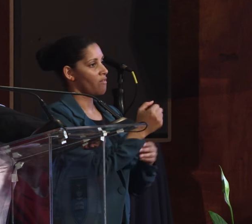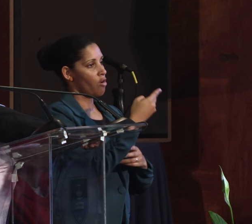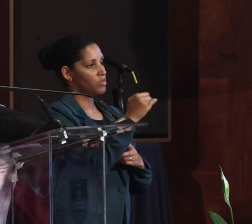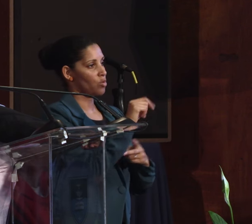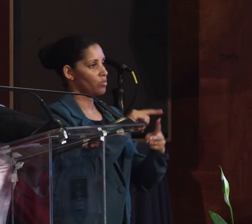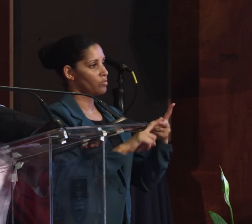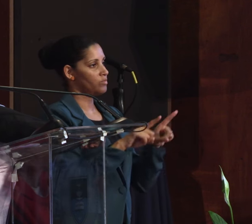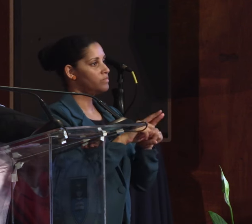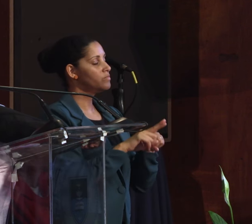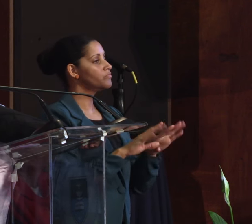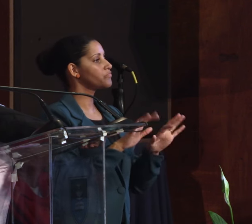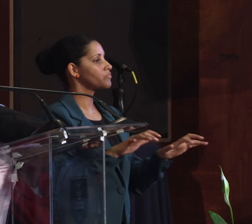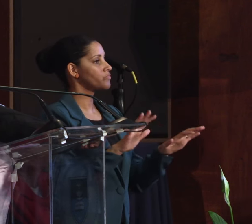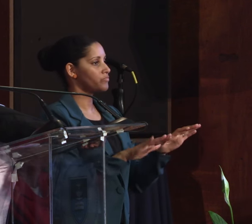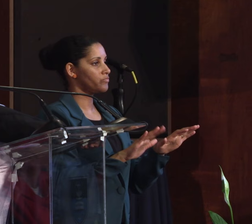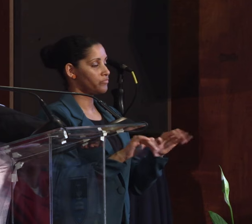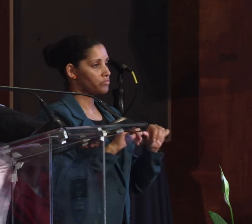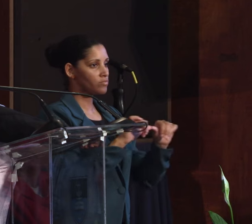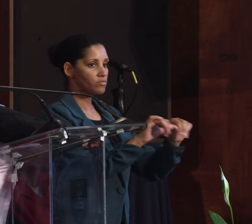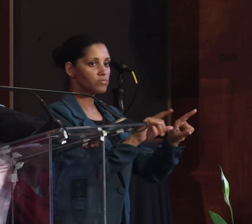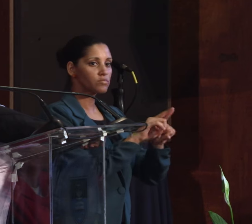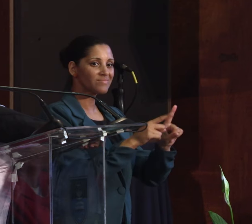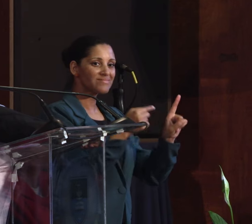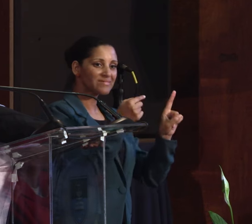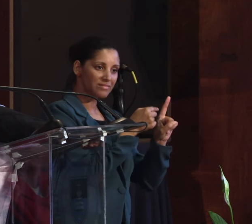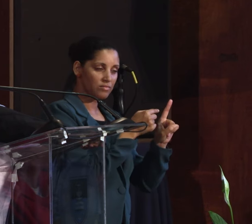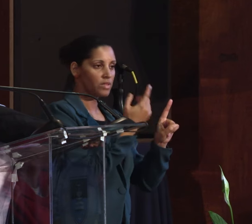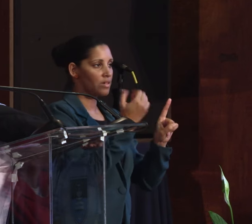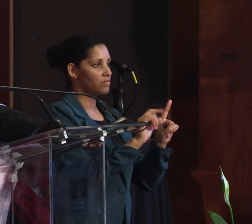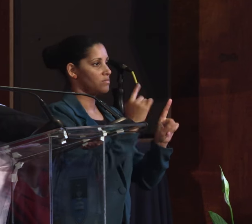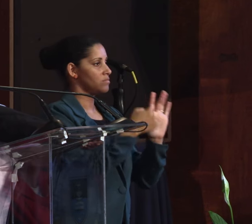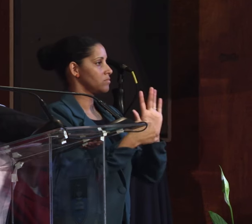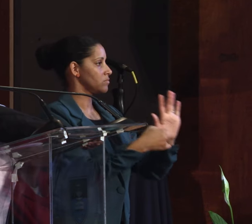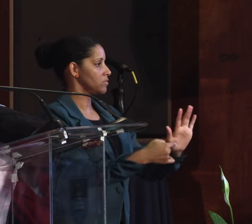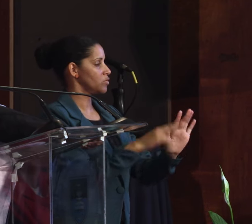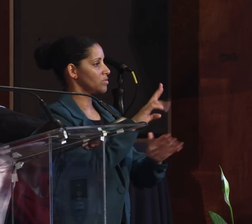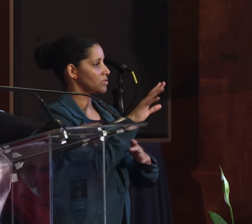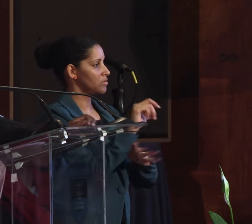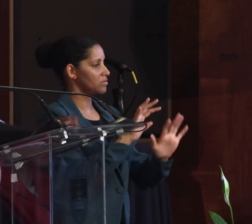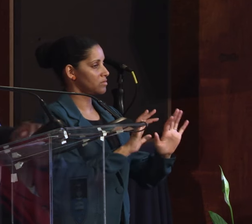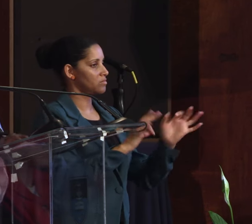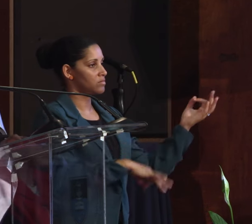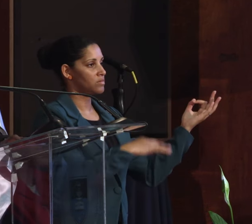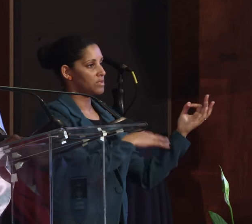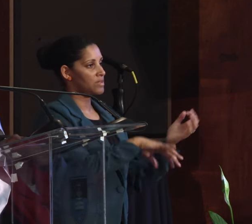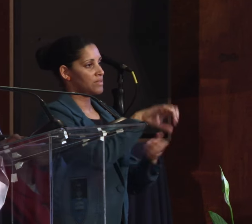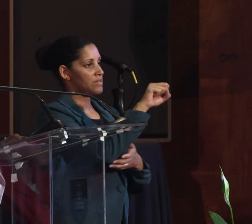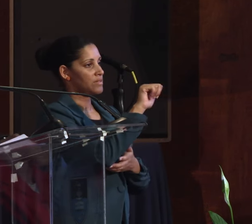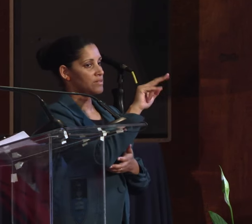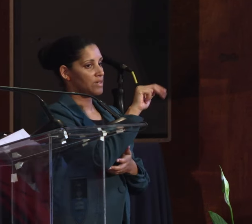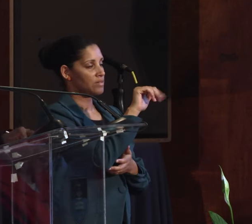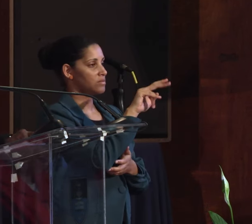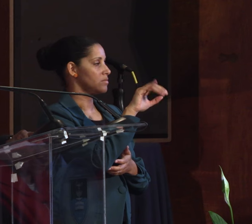organ continuo. In 2023, he made his debut with the UCT Symphony Orchestra, performing at the Saint-Saëns Organ